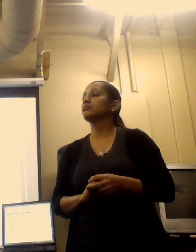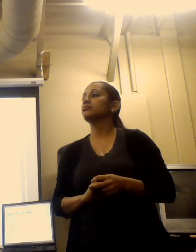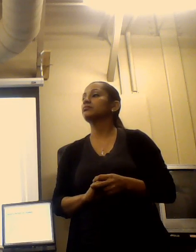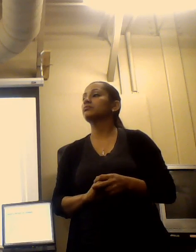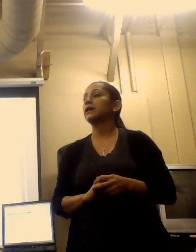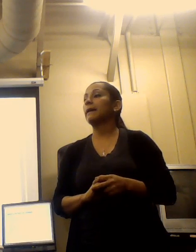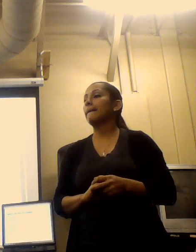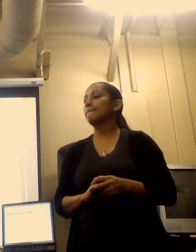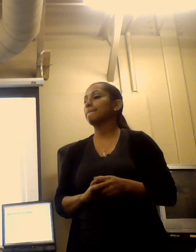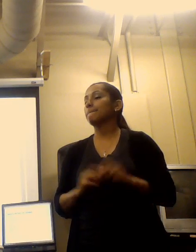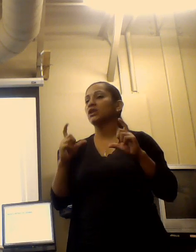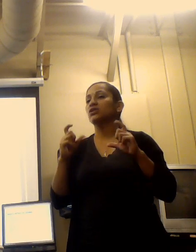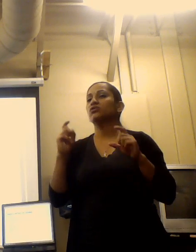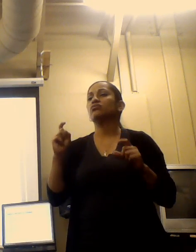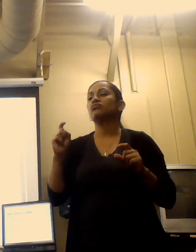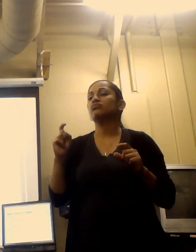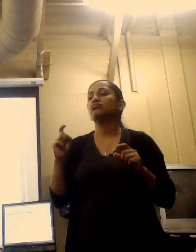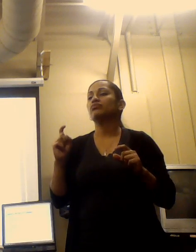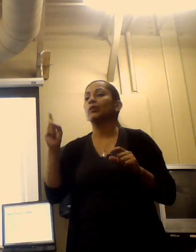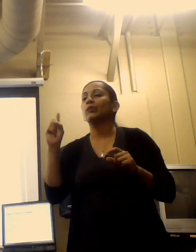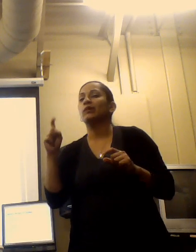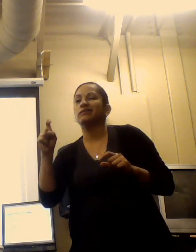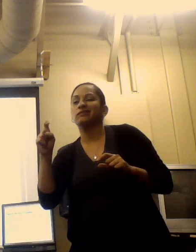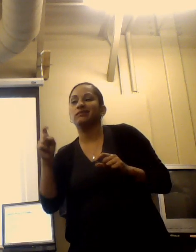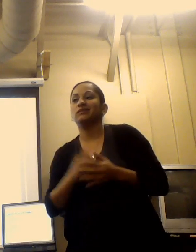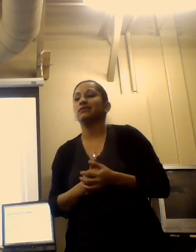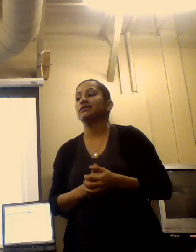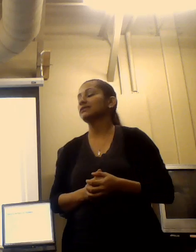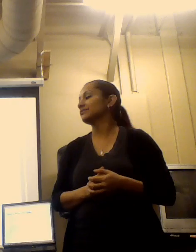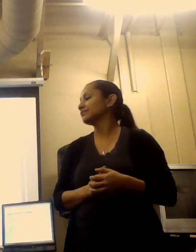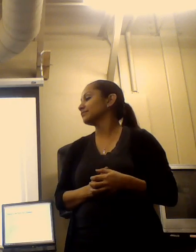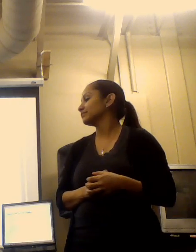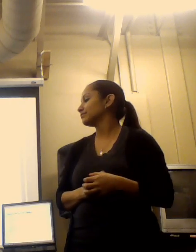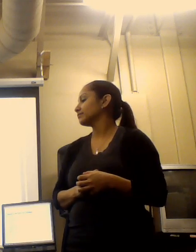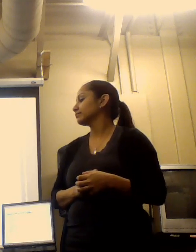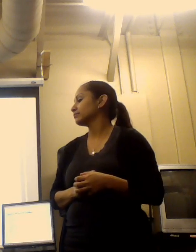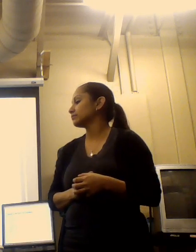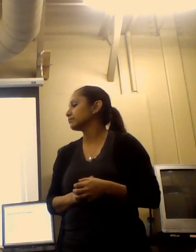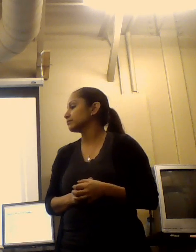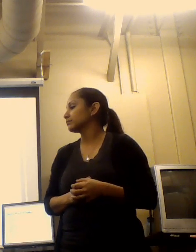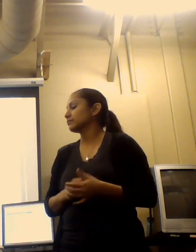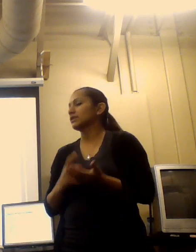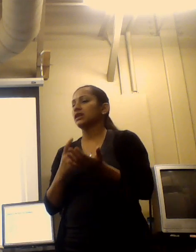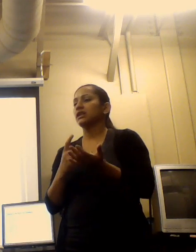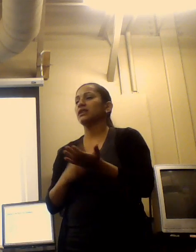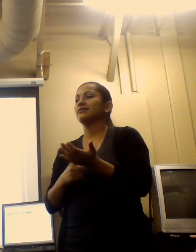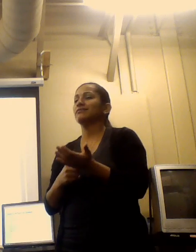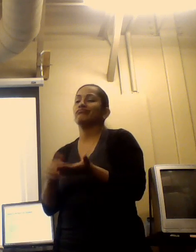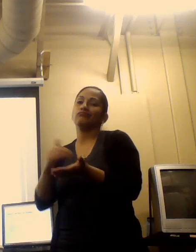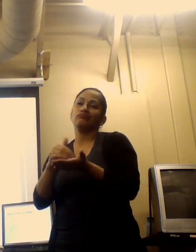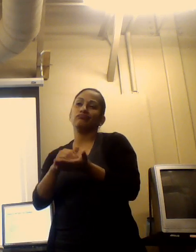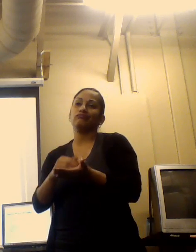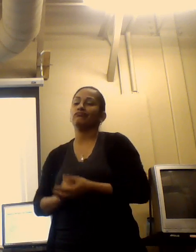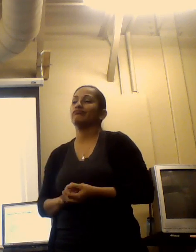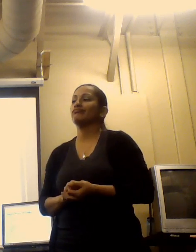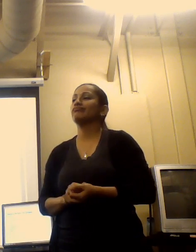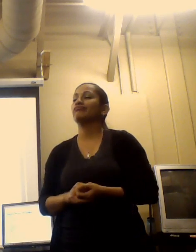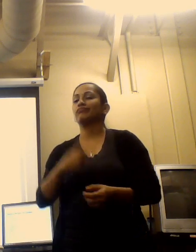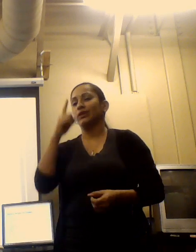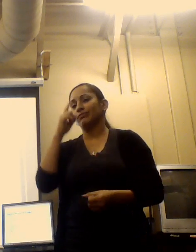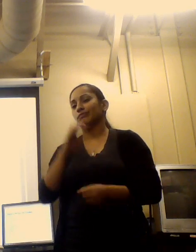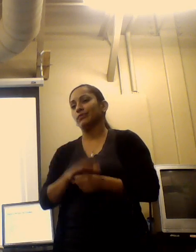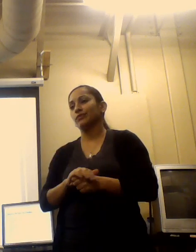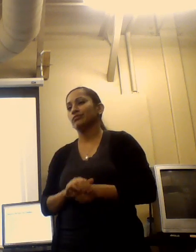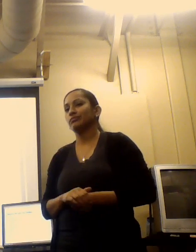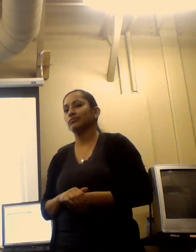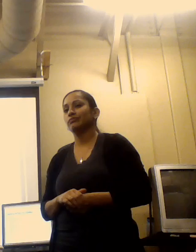you know, shoot where you need to shoot to get, you know, to where you're going. We're going to keep coming back to all this, I promise. And this is our